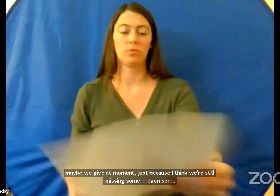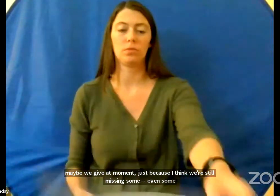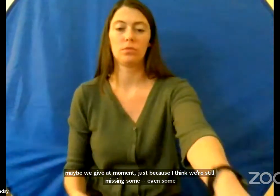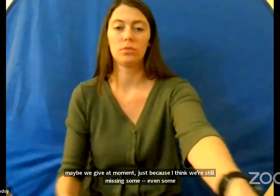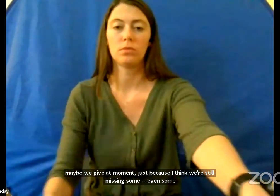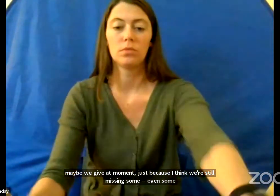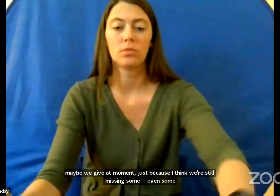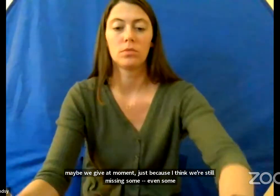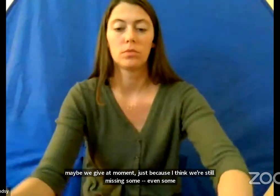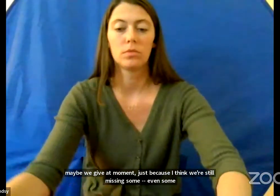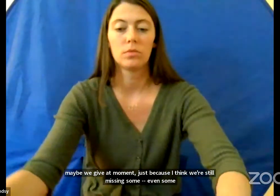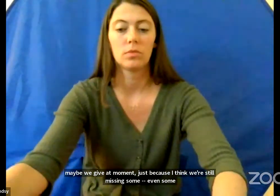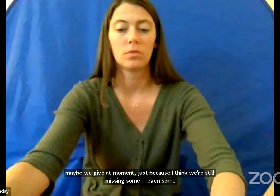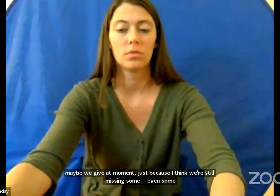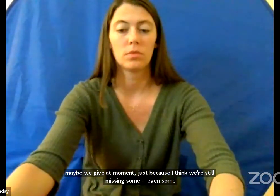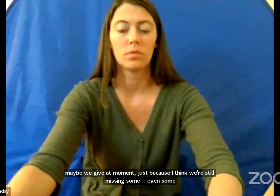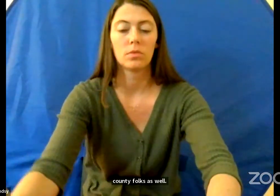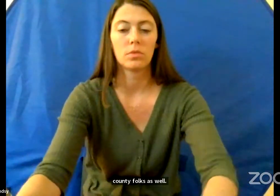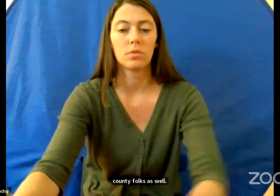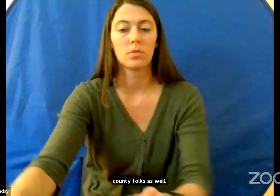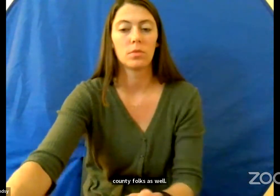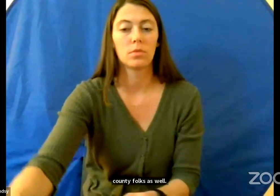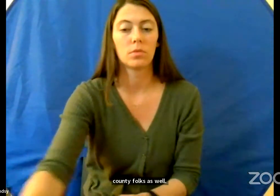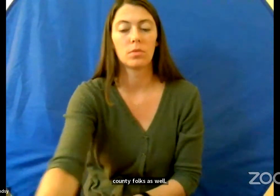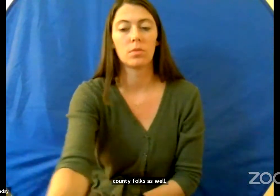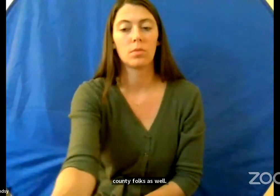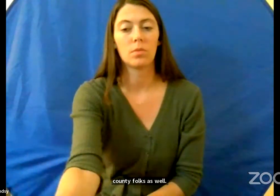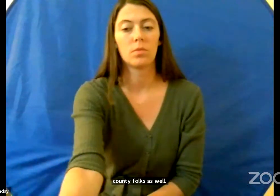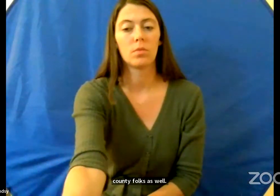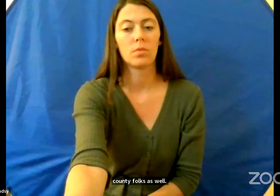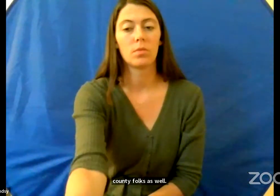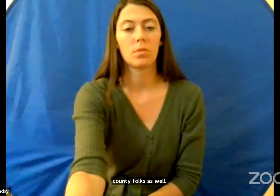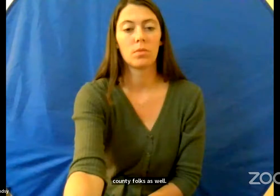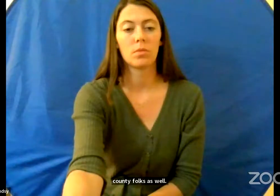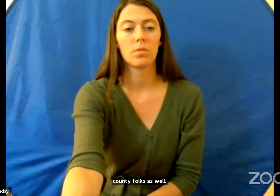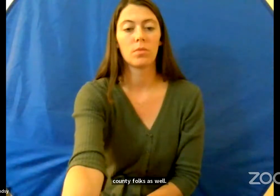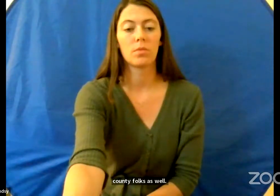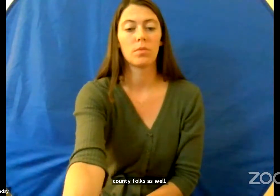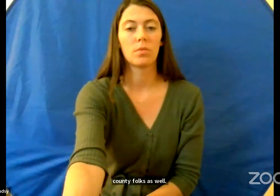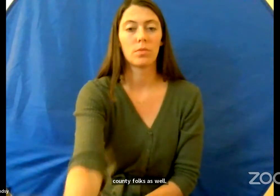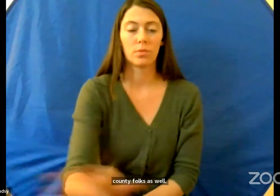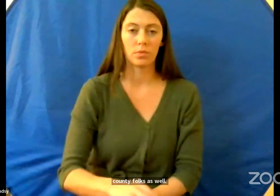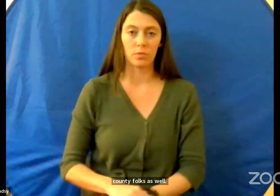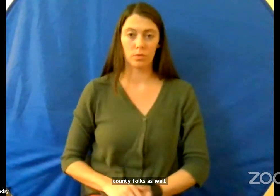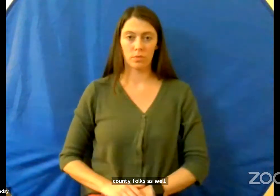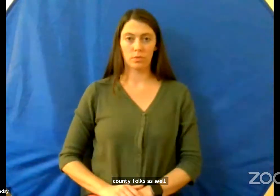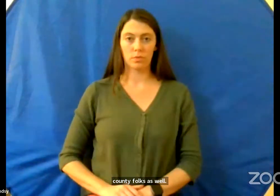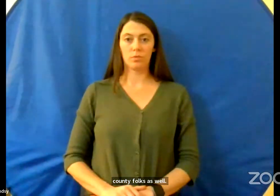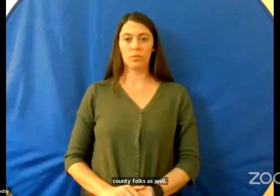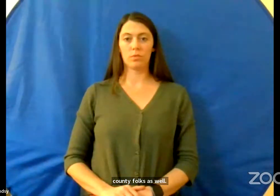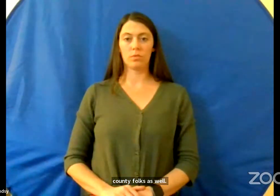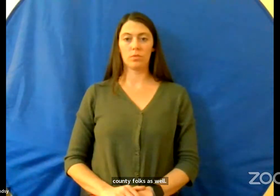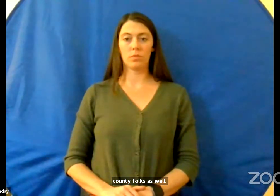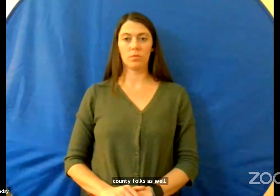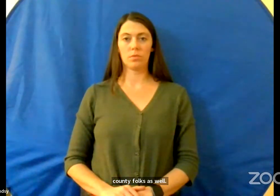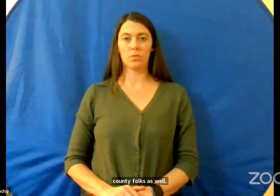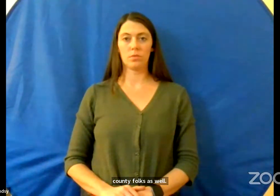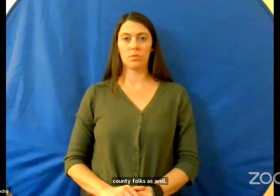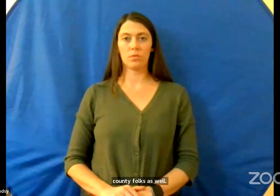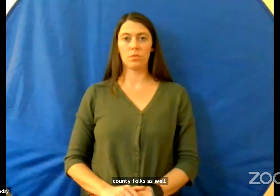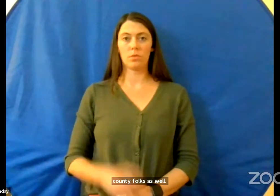admit everybody though. Here they come. And we need the